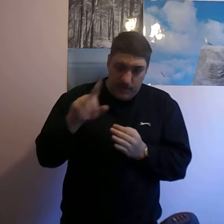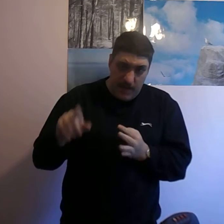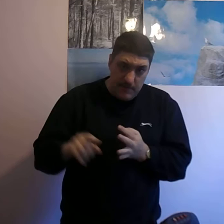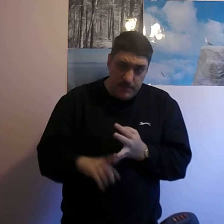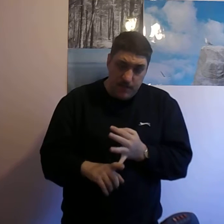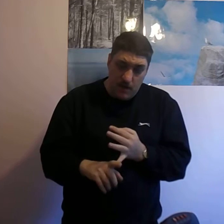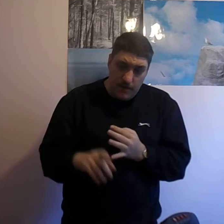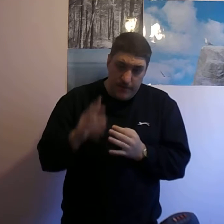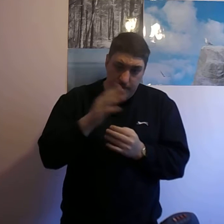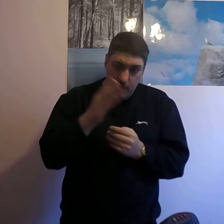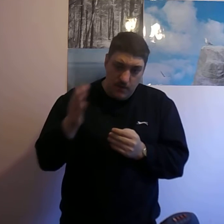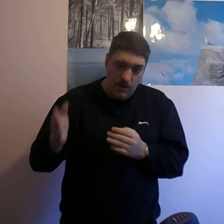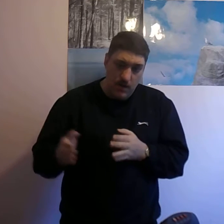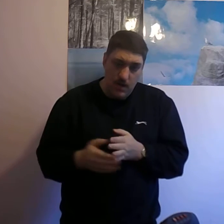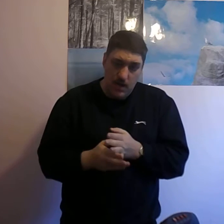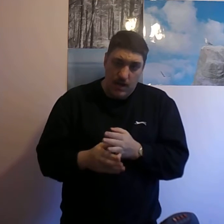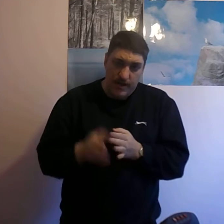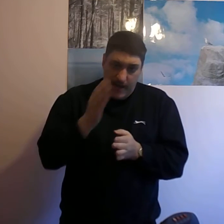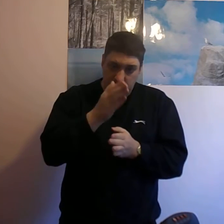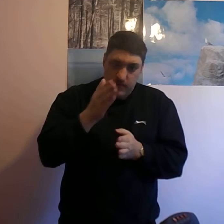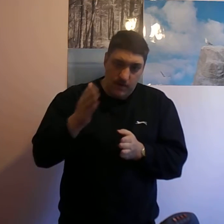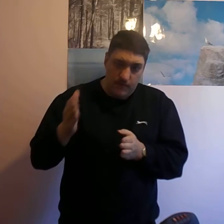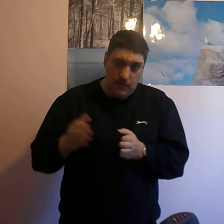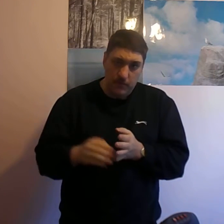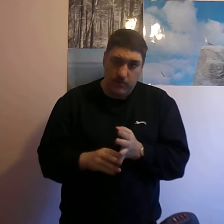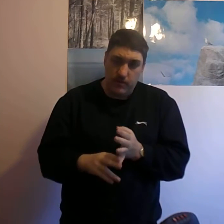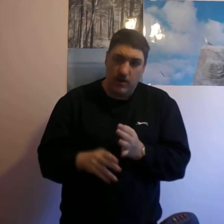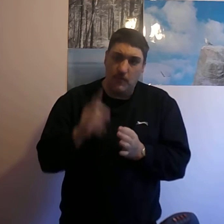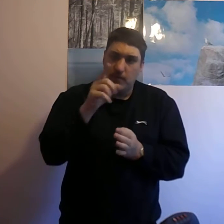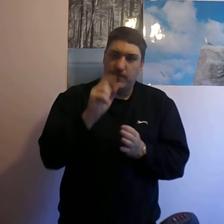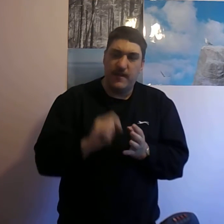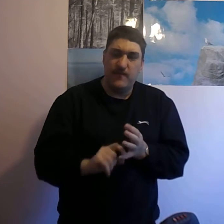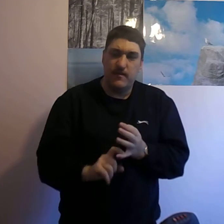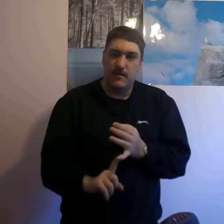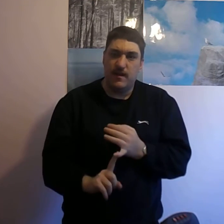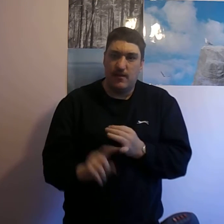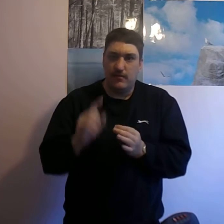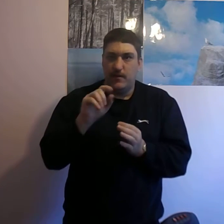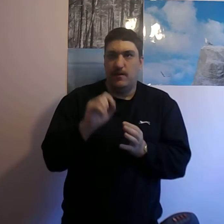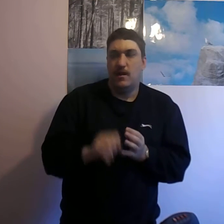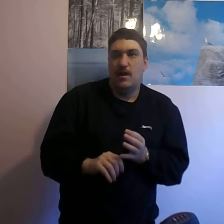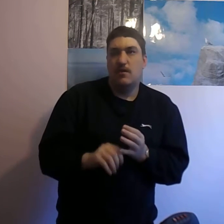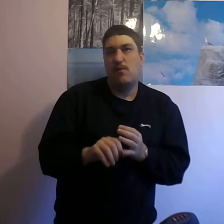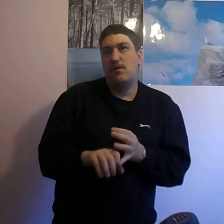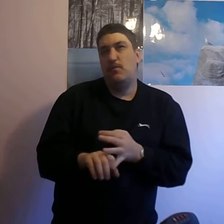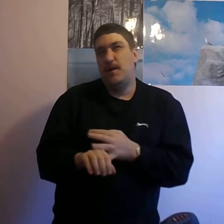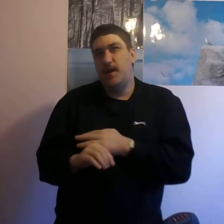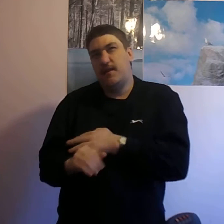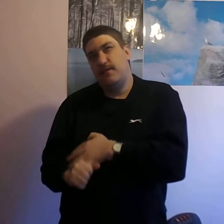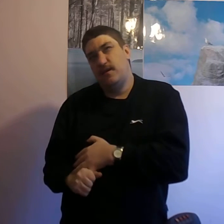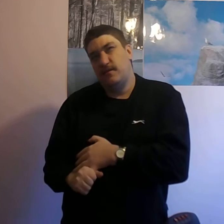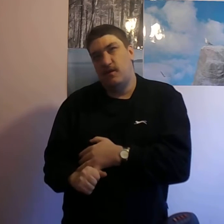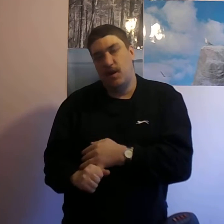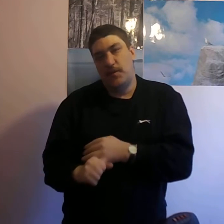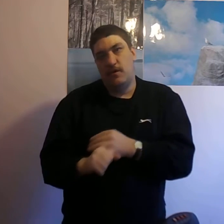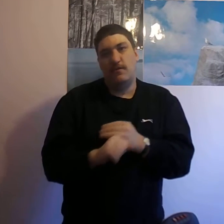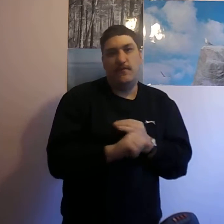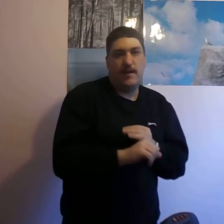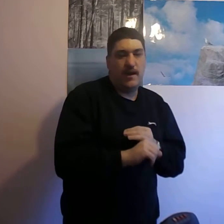game as you go in through, and again you're solving puzzles as you go. But the difference is now that, as well as when you get to the historic part of the game